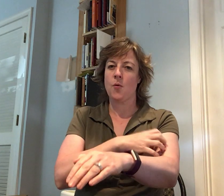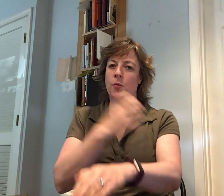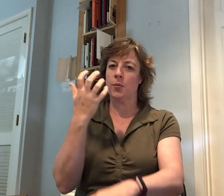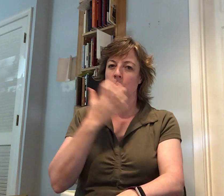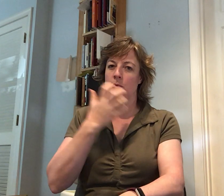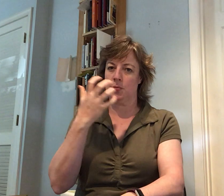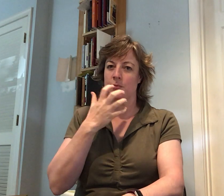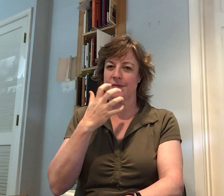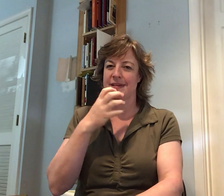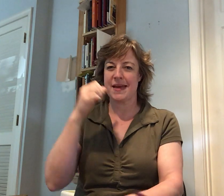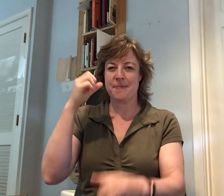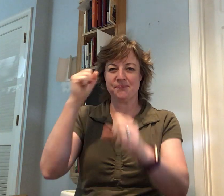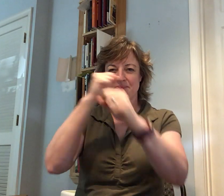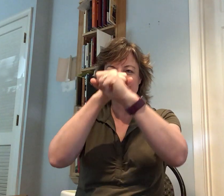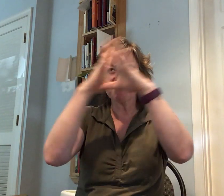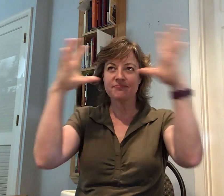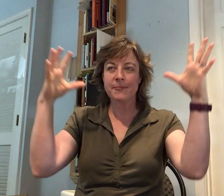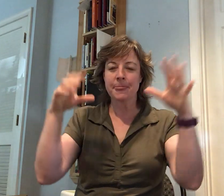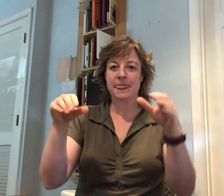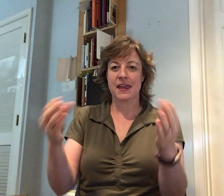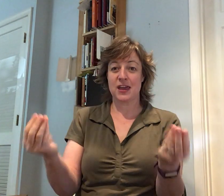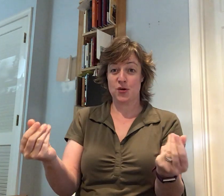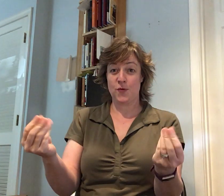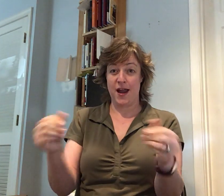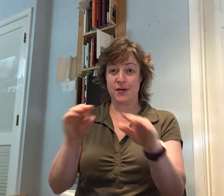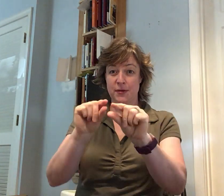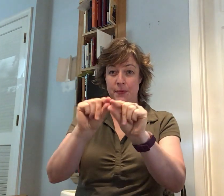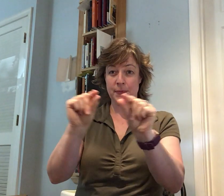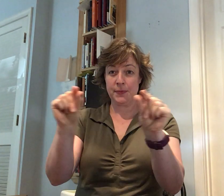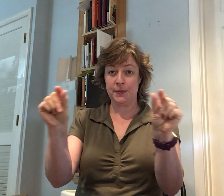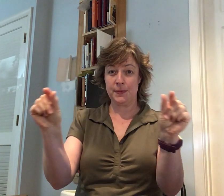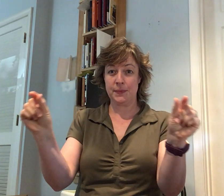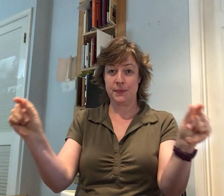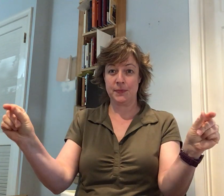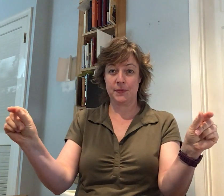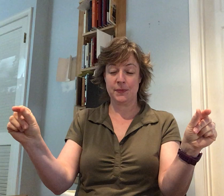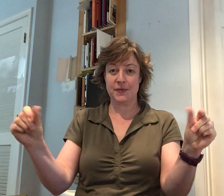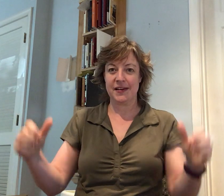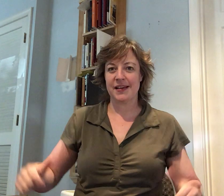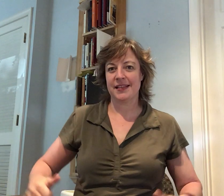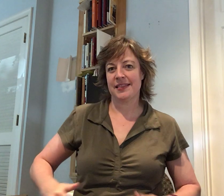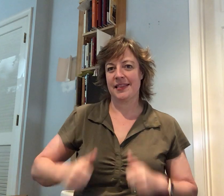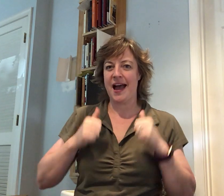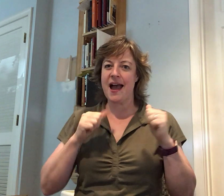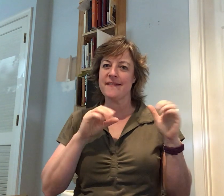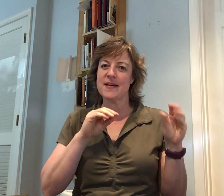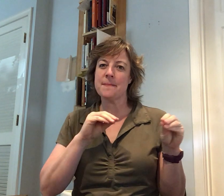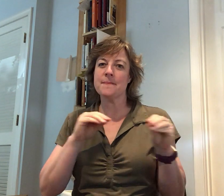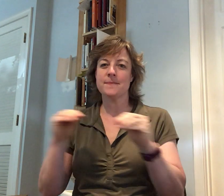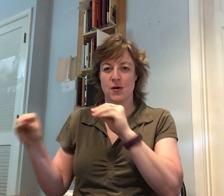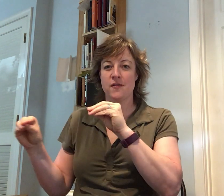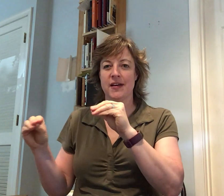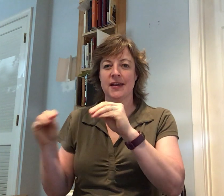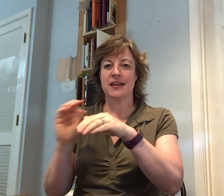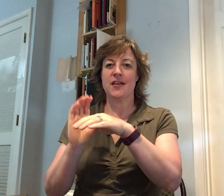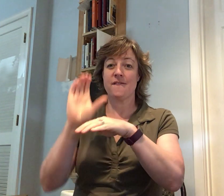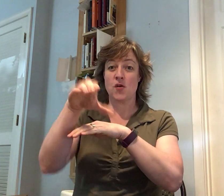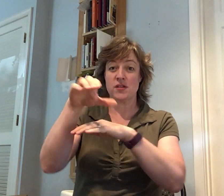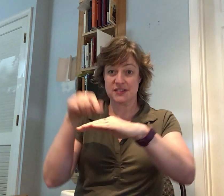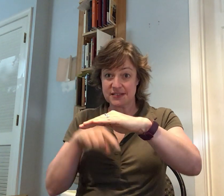we live is alive and moving. And the forces that move the ground we live on are the